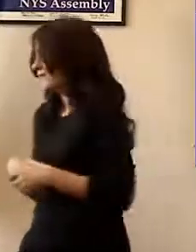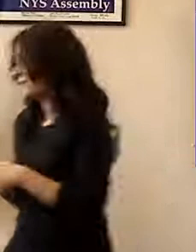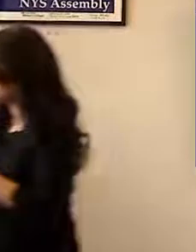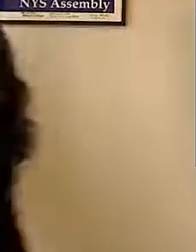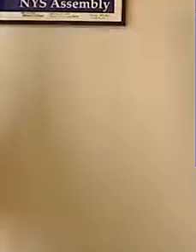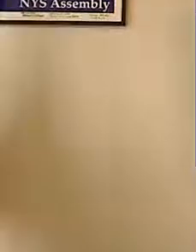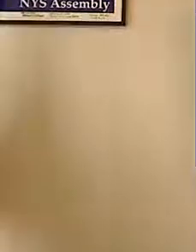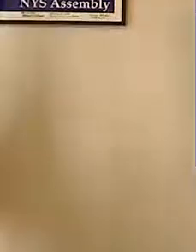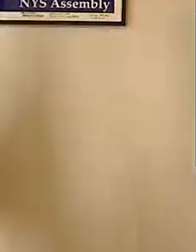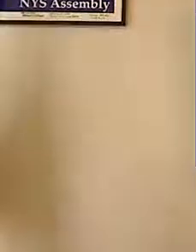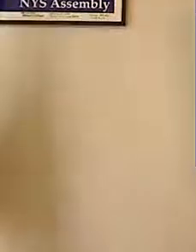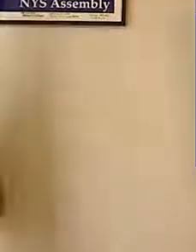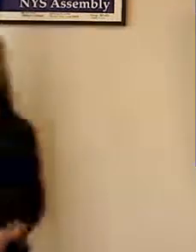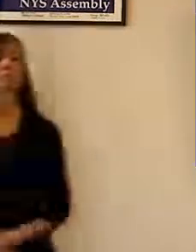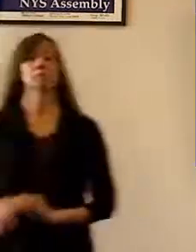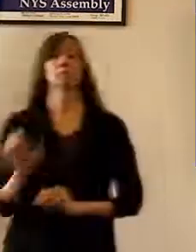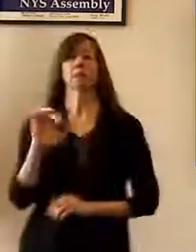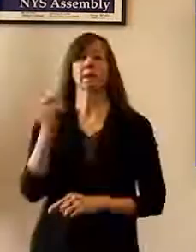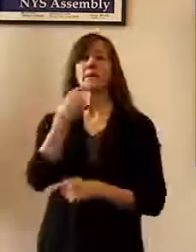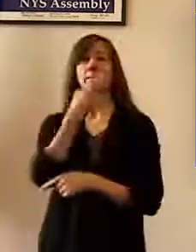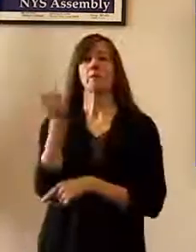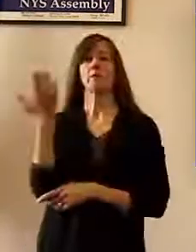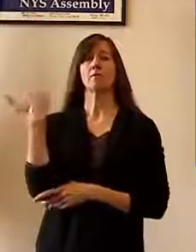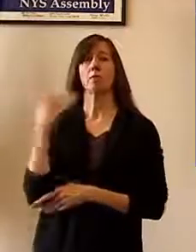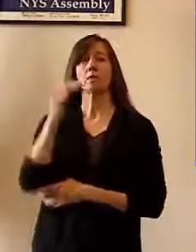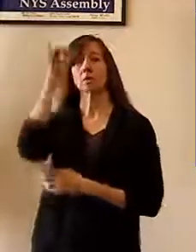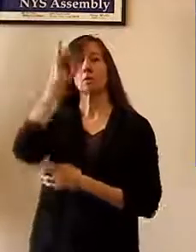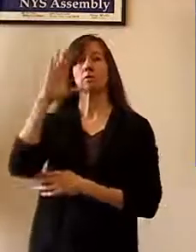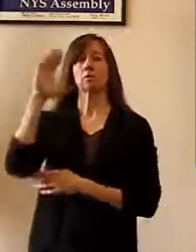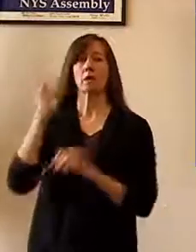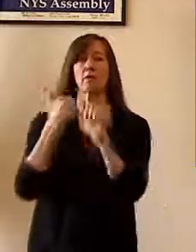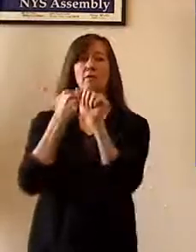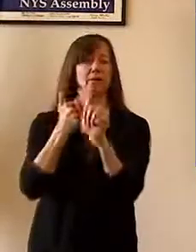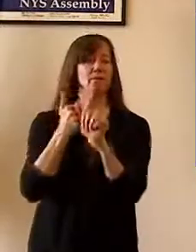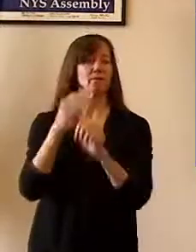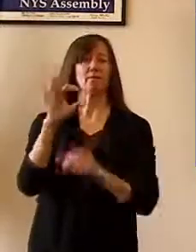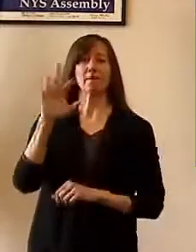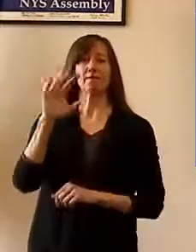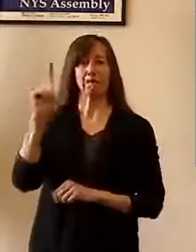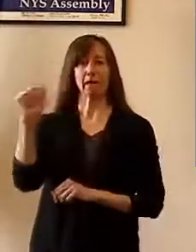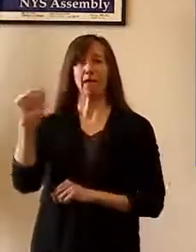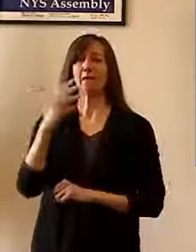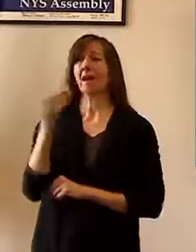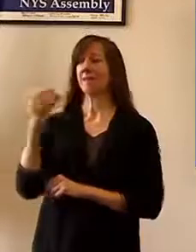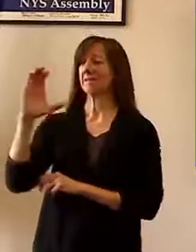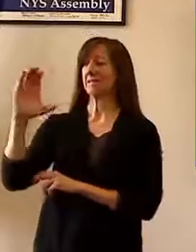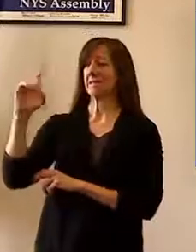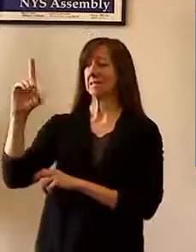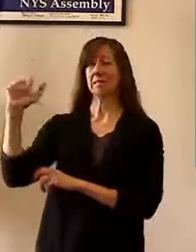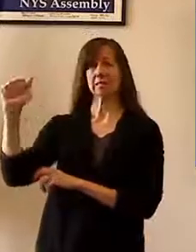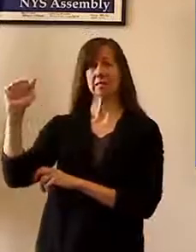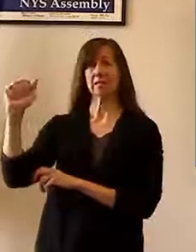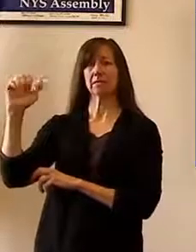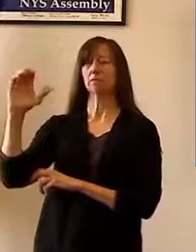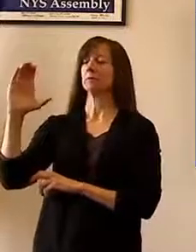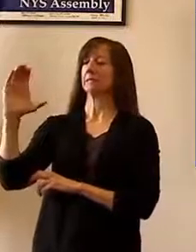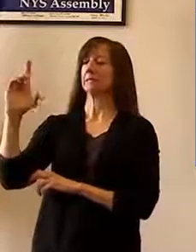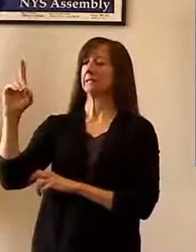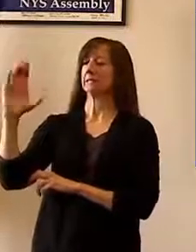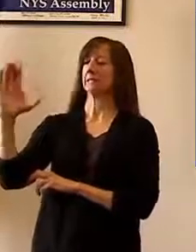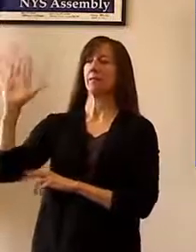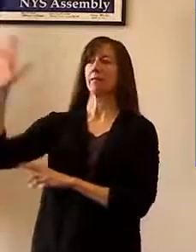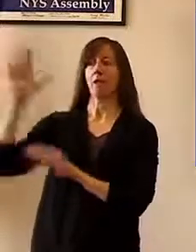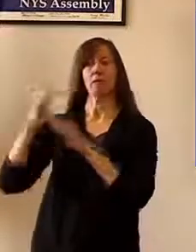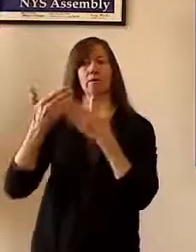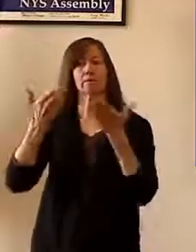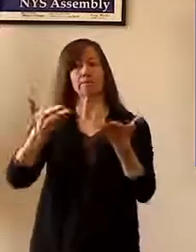said, Dutchess County following the FDA and CDC guidance and instruction by the New York